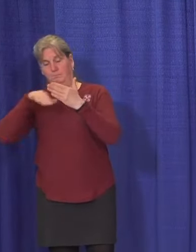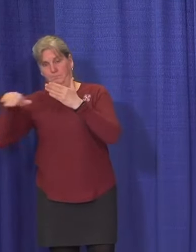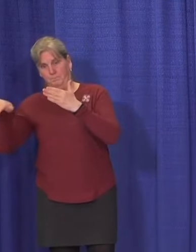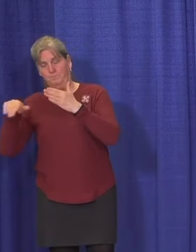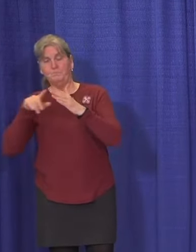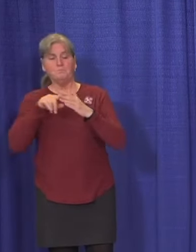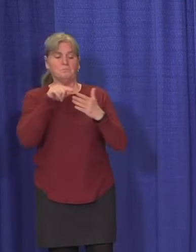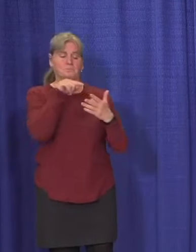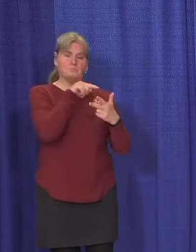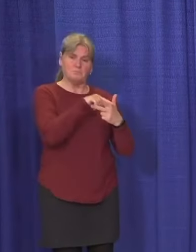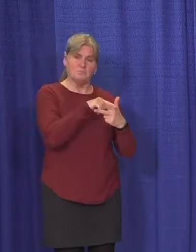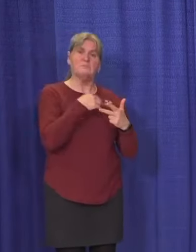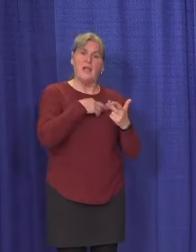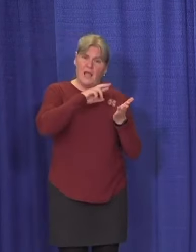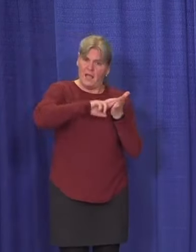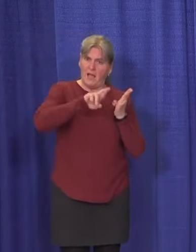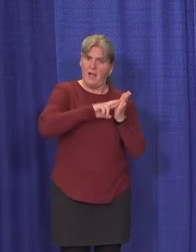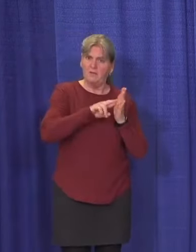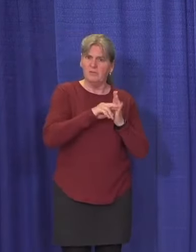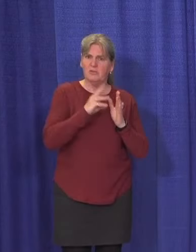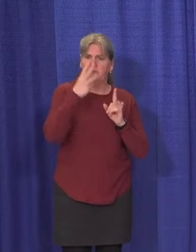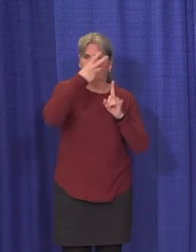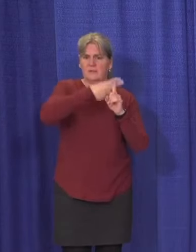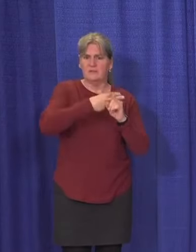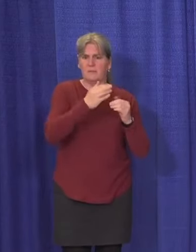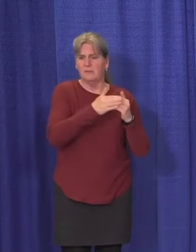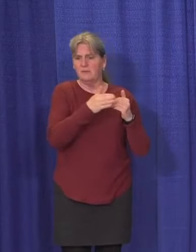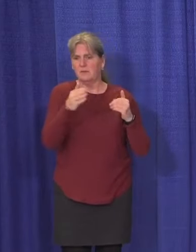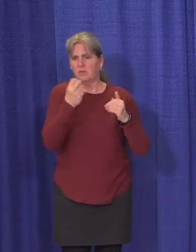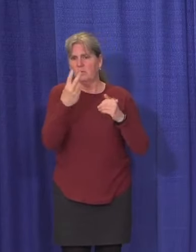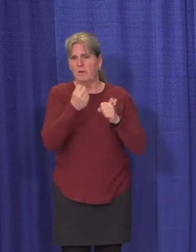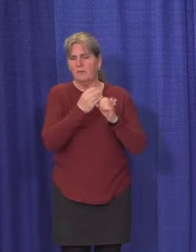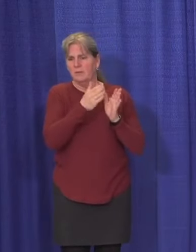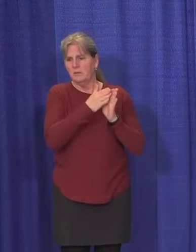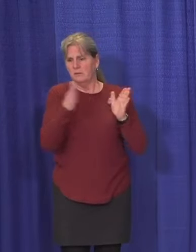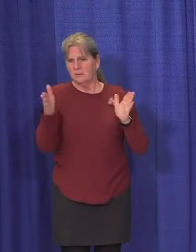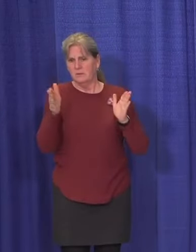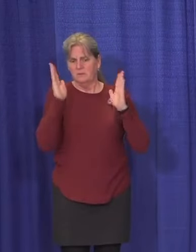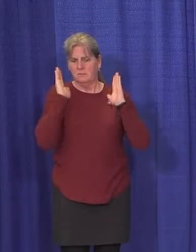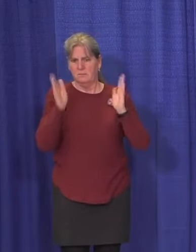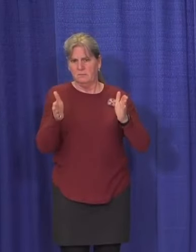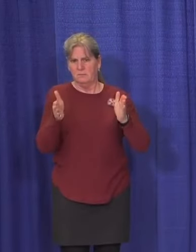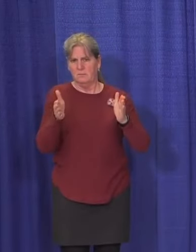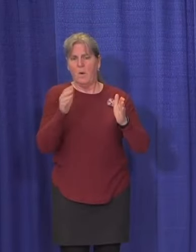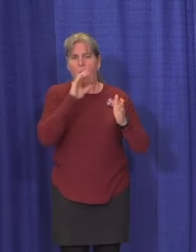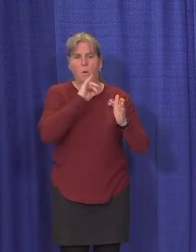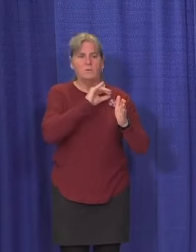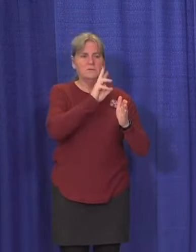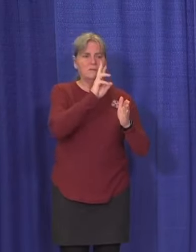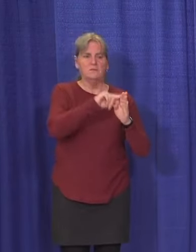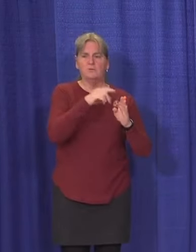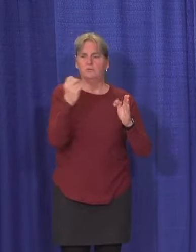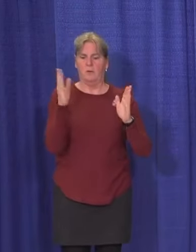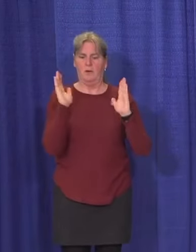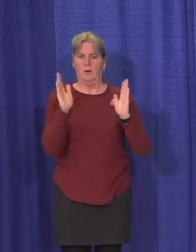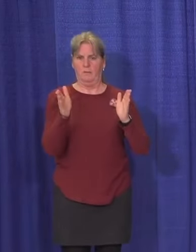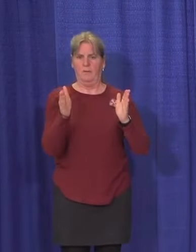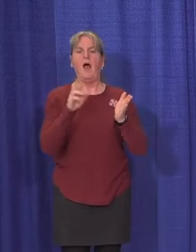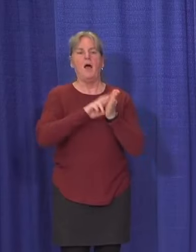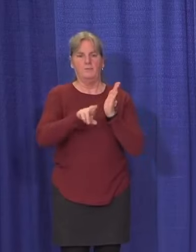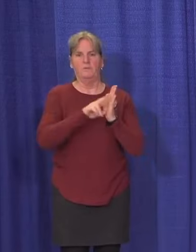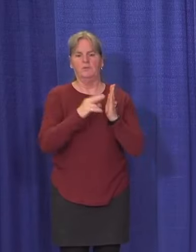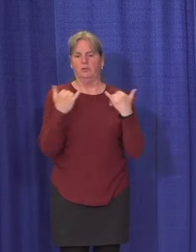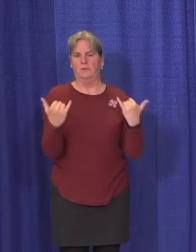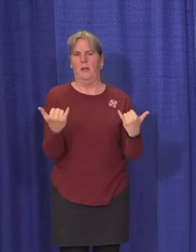So there are trials for 6 months up to 12 years underway. So we will expect eventually. I don't